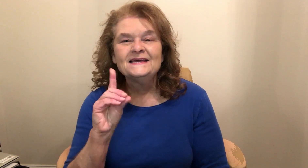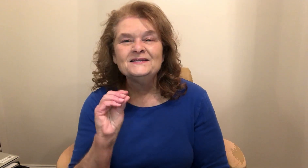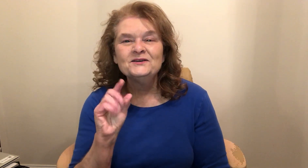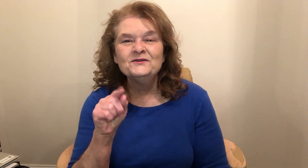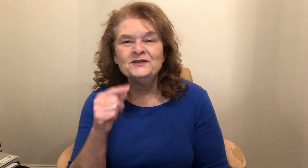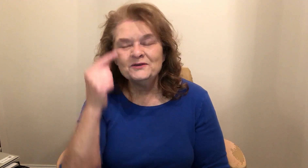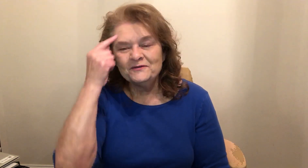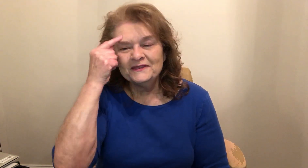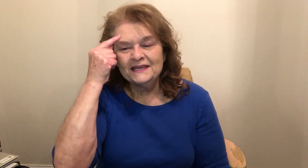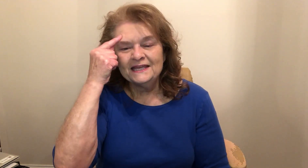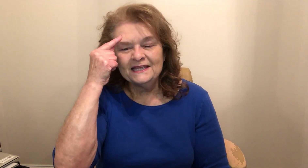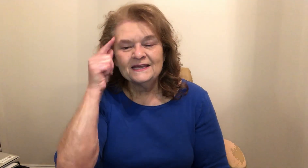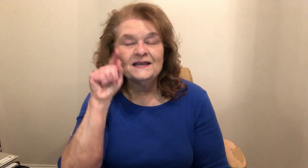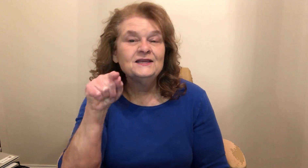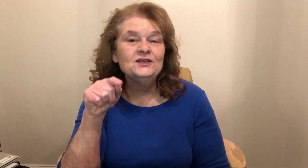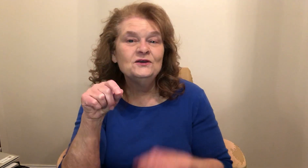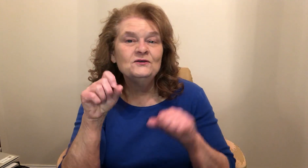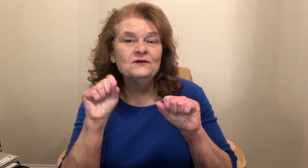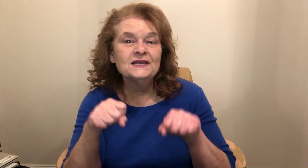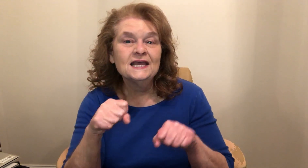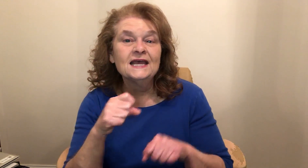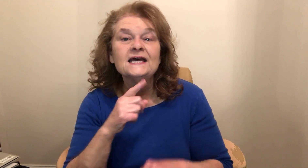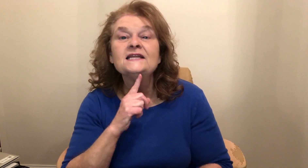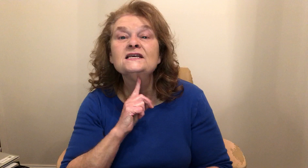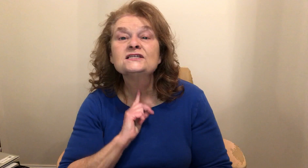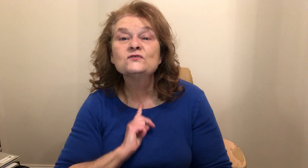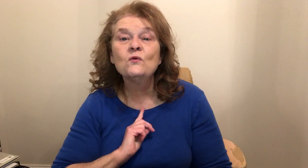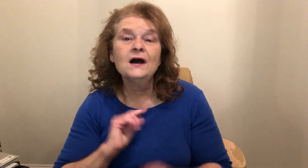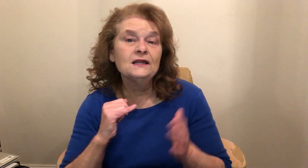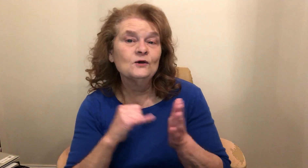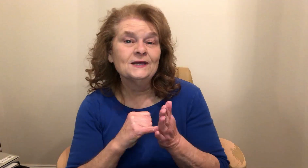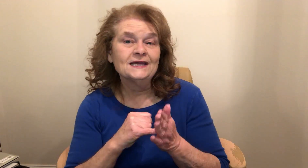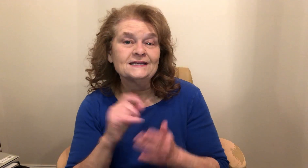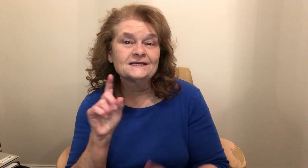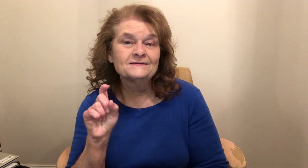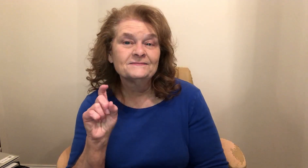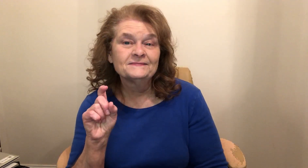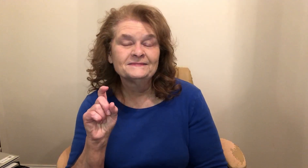Do you think you can swallow it?